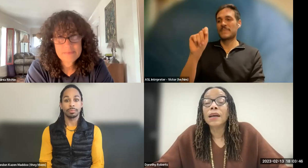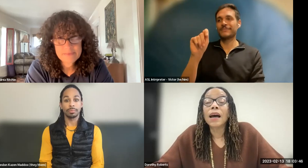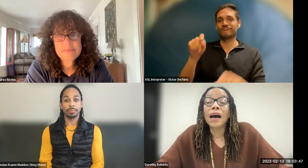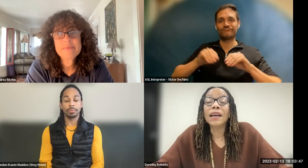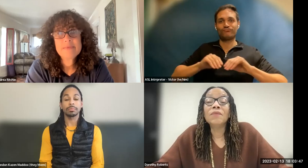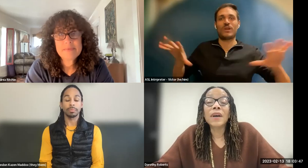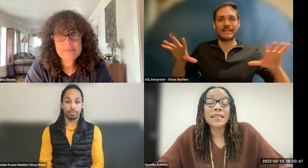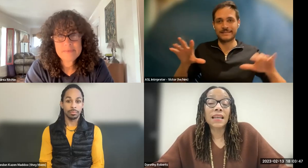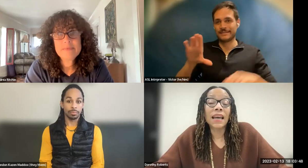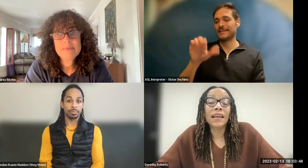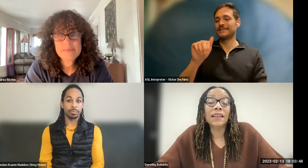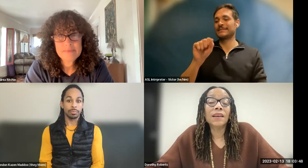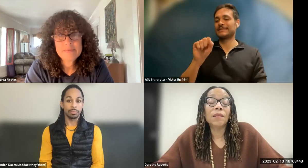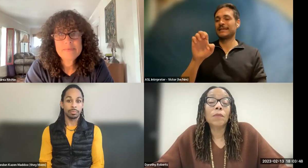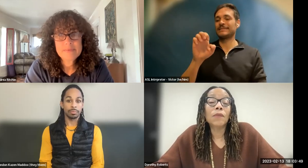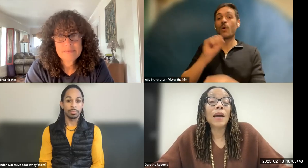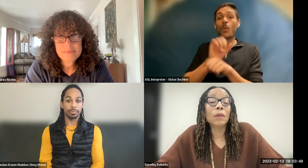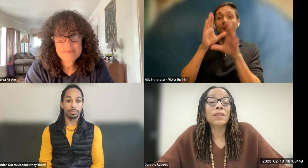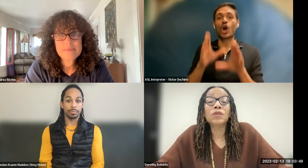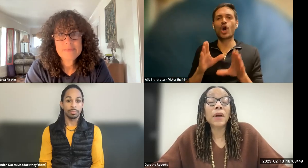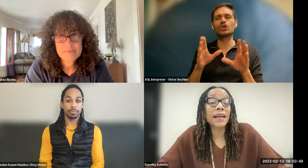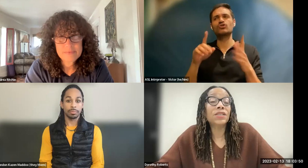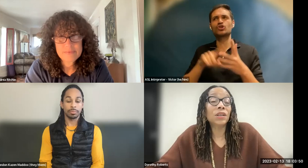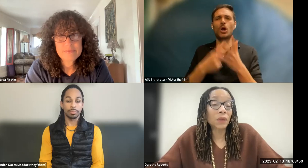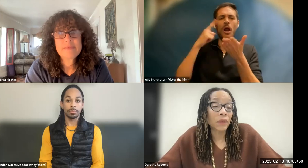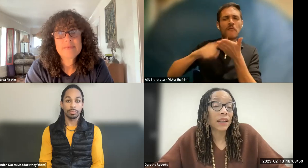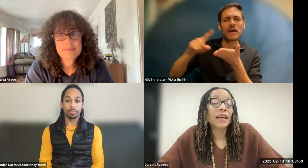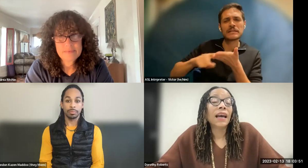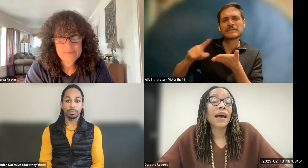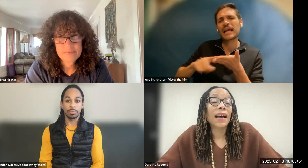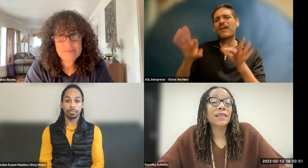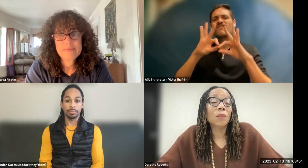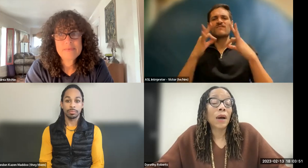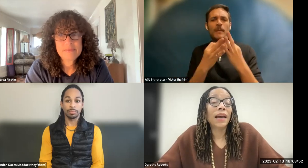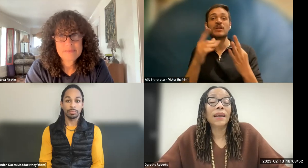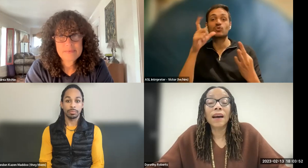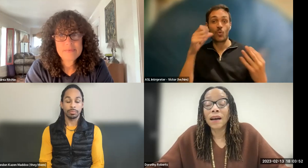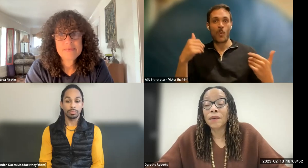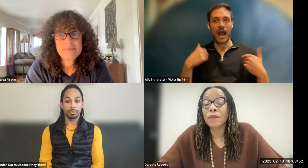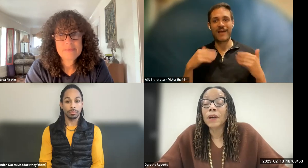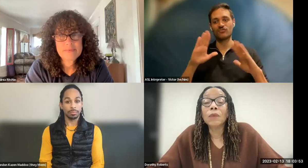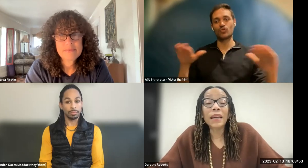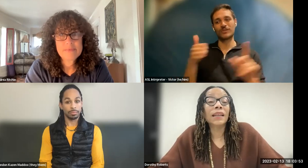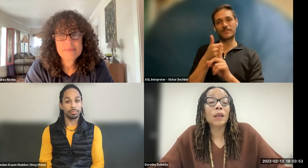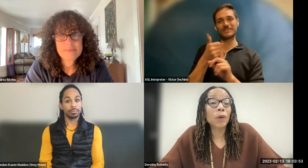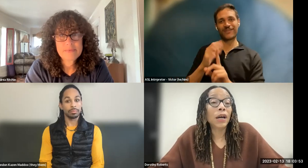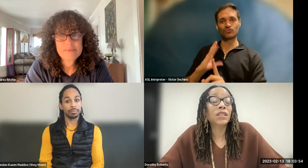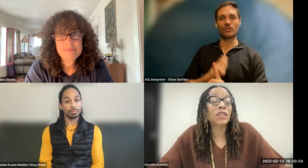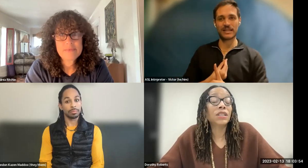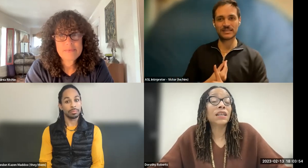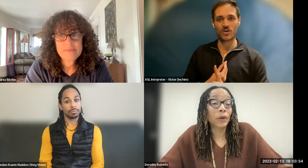to investigate the families of trans children as a way of